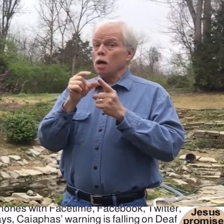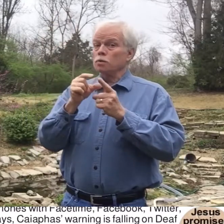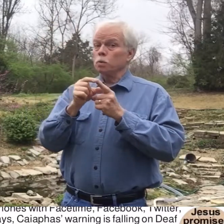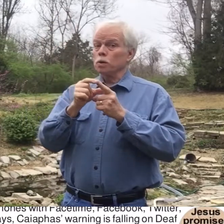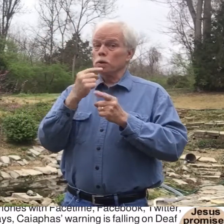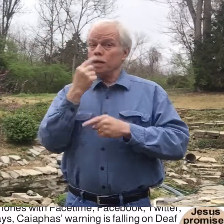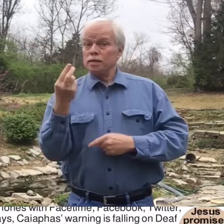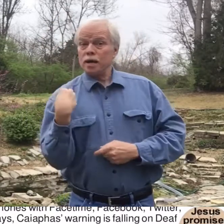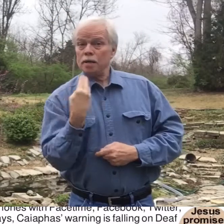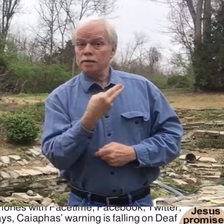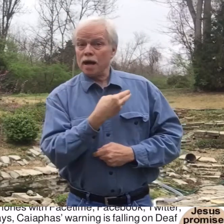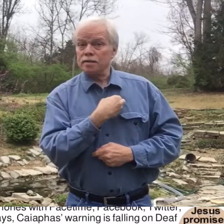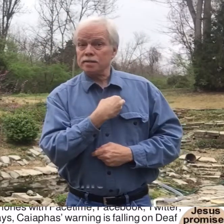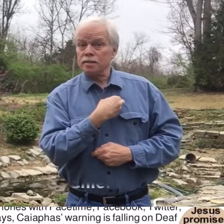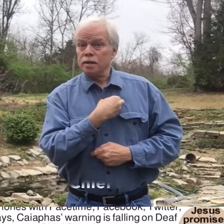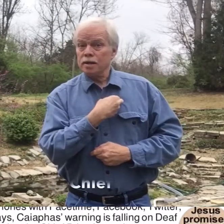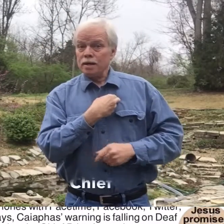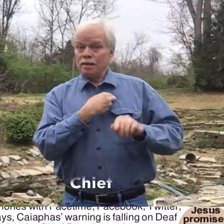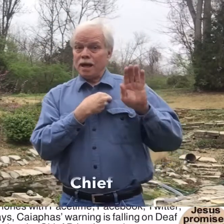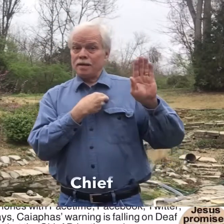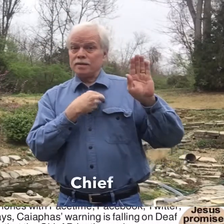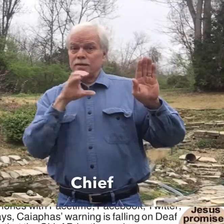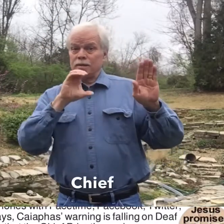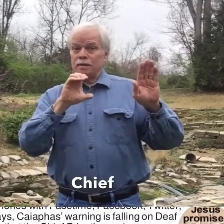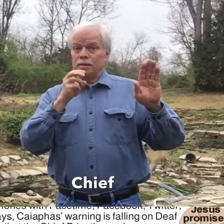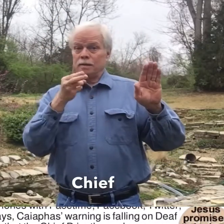God's word tells us that